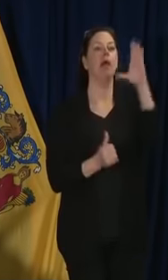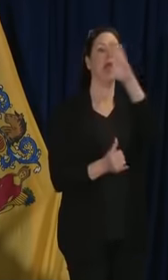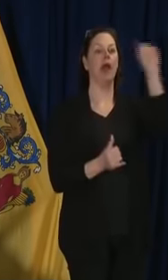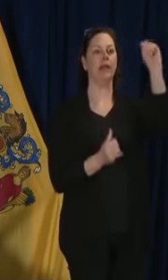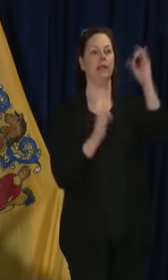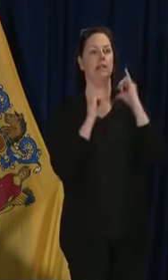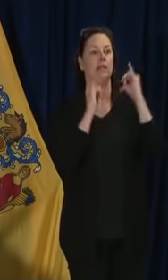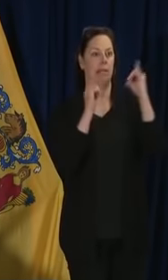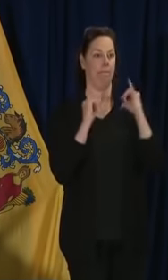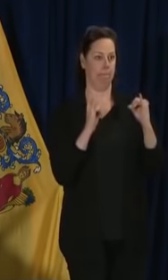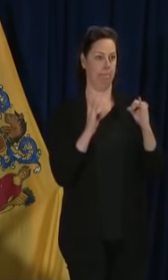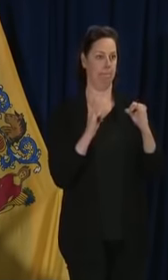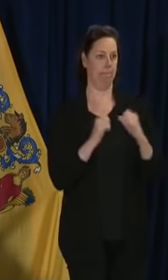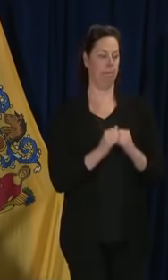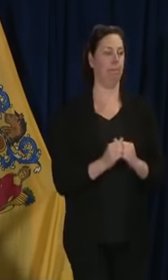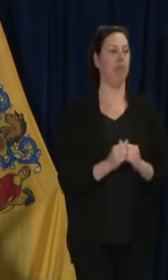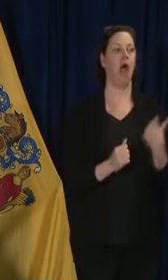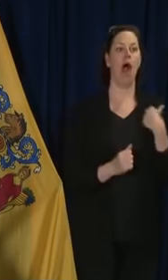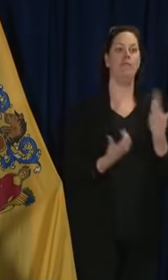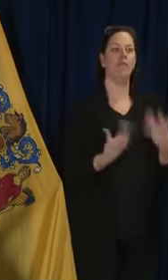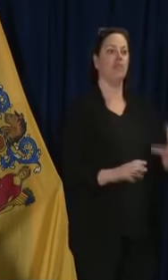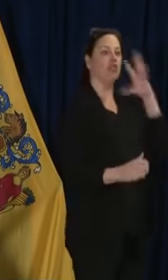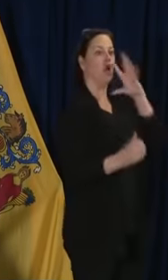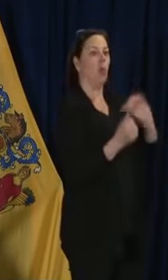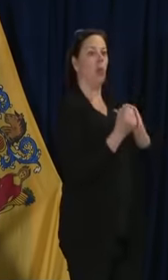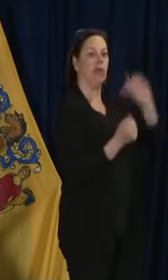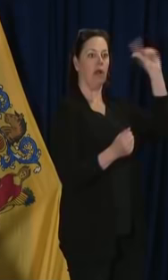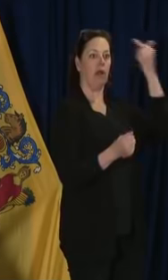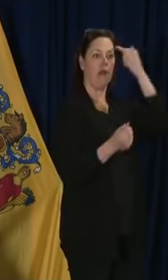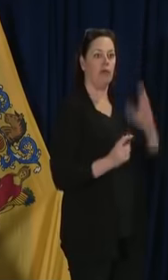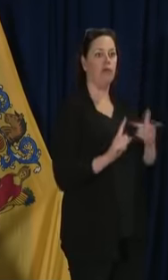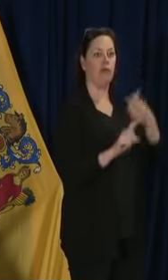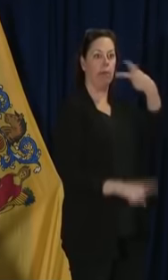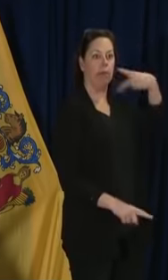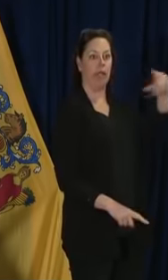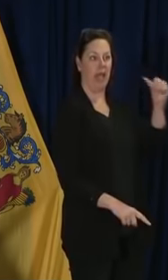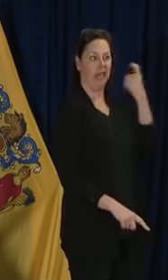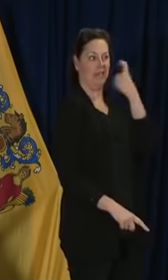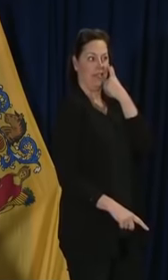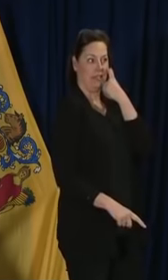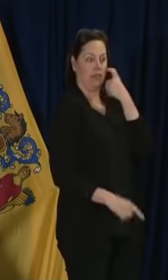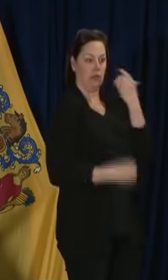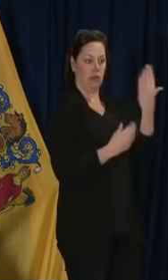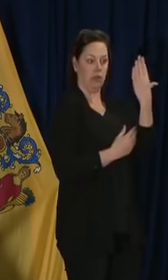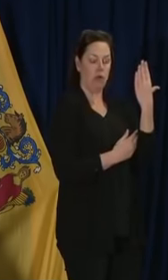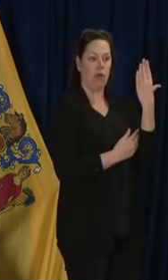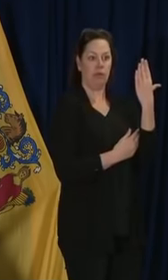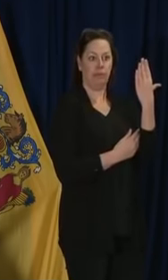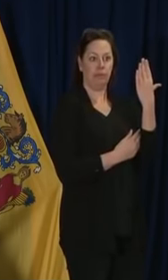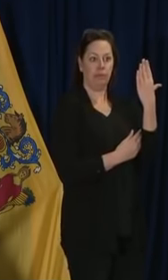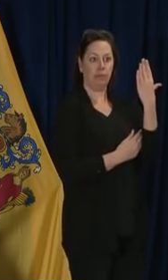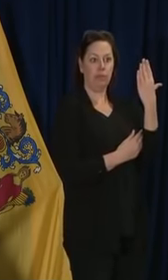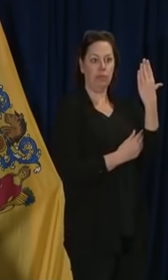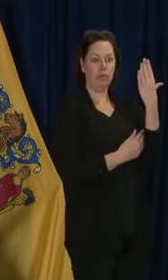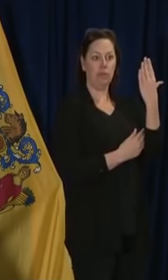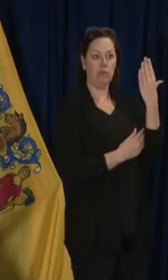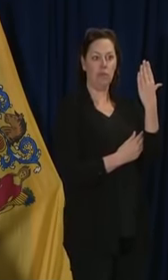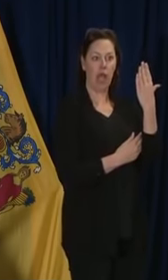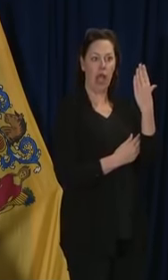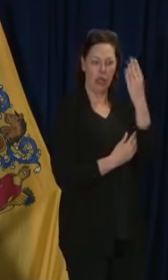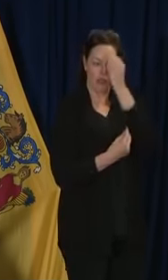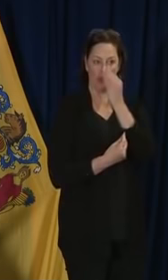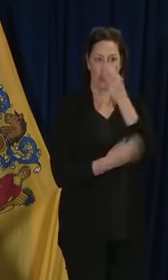addition to that, I spoke with Governor Wolf not only over the weekend, but a short while ago today of Pennsylvania, and I'm pleased